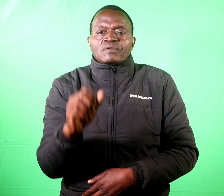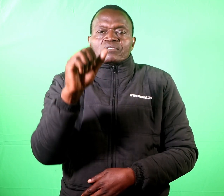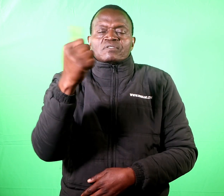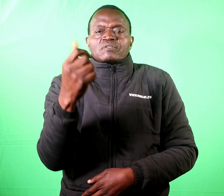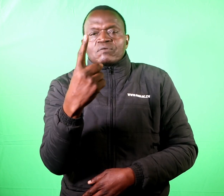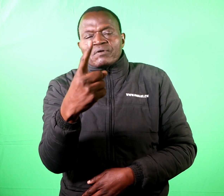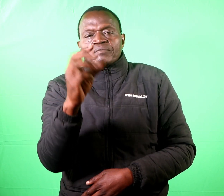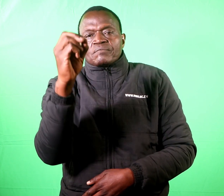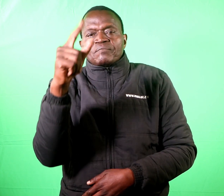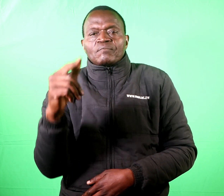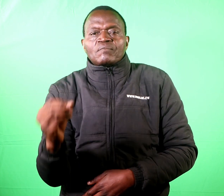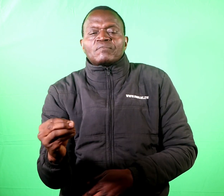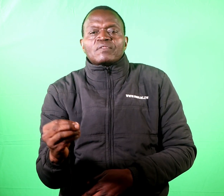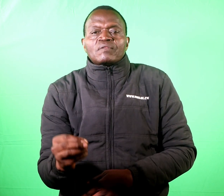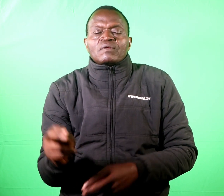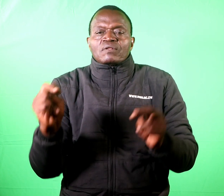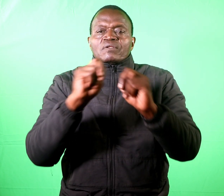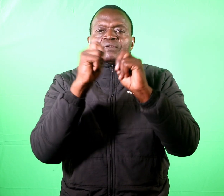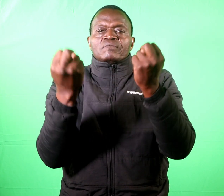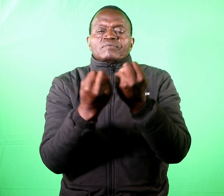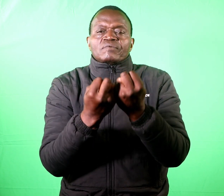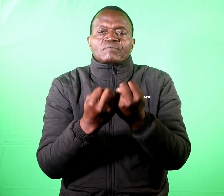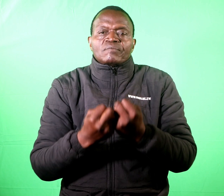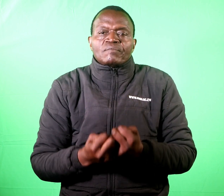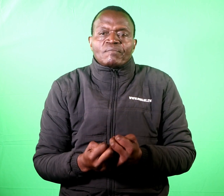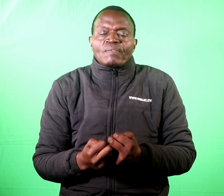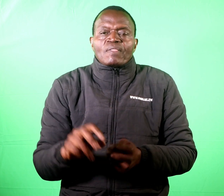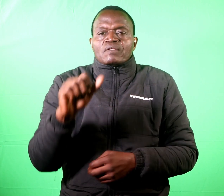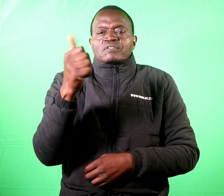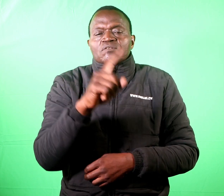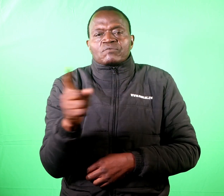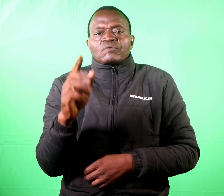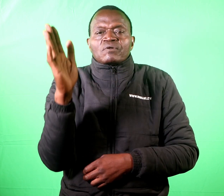61%. National, 6 to 11 months,